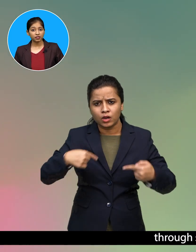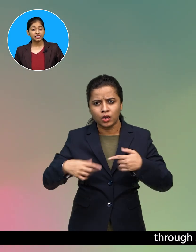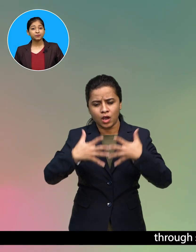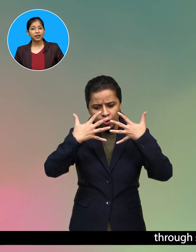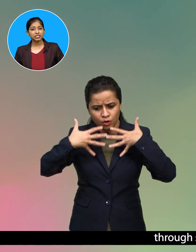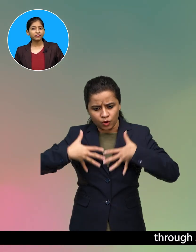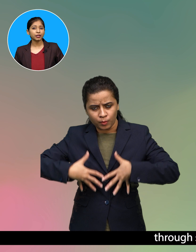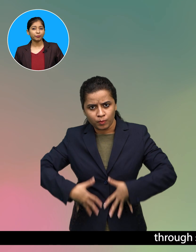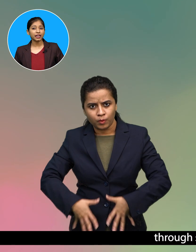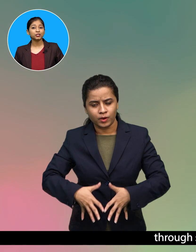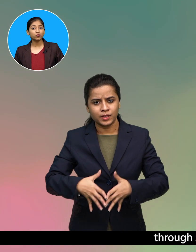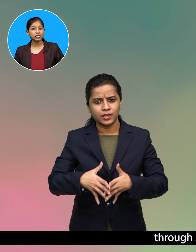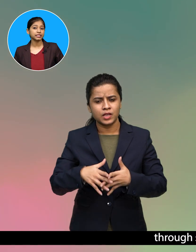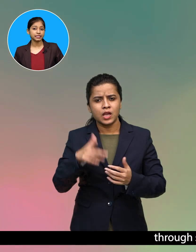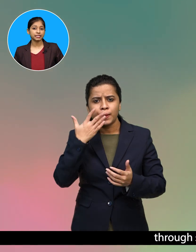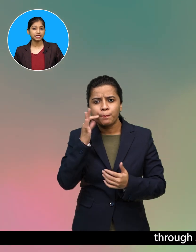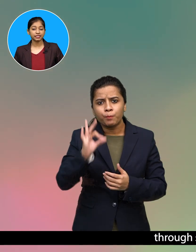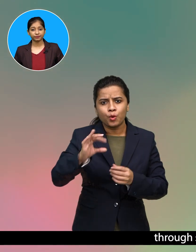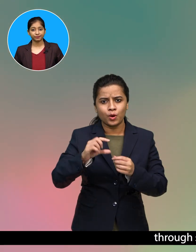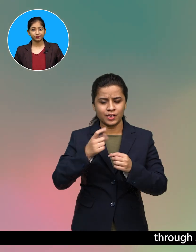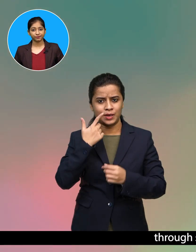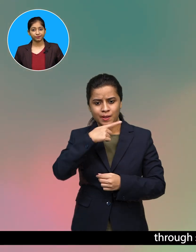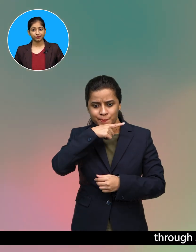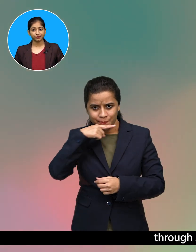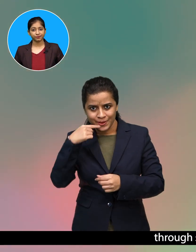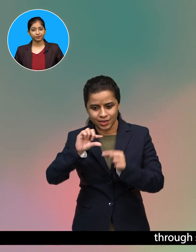through specific blood vessels.